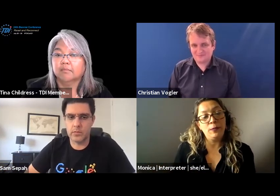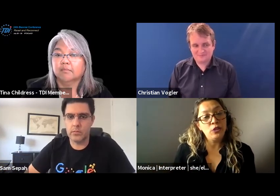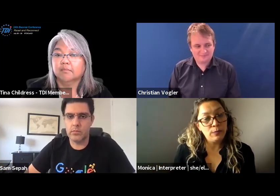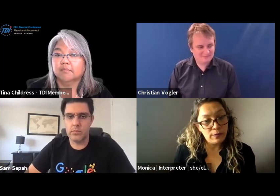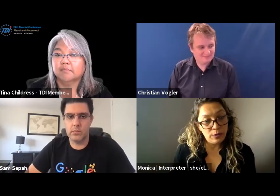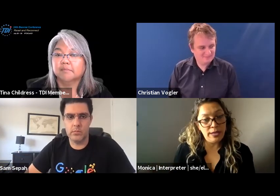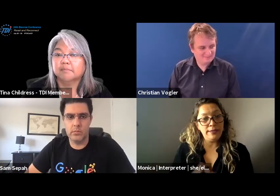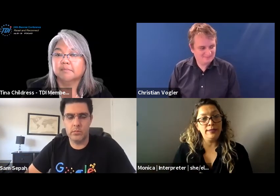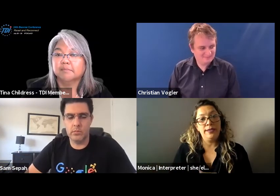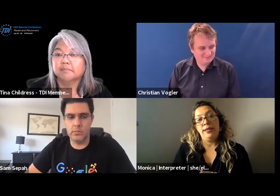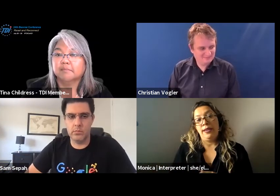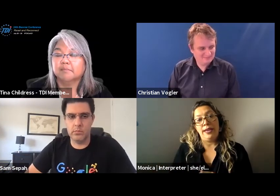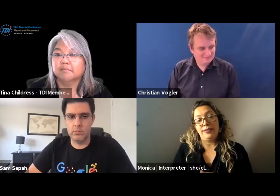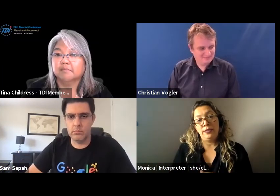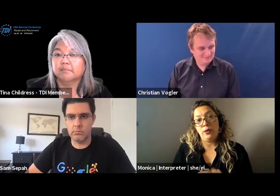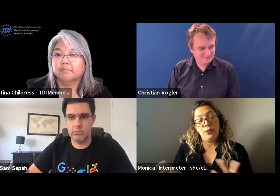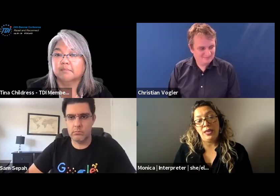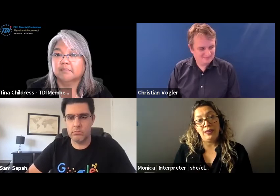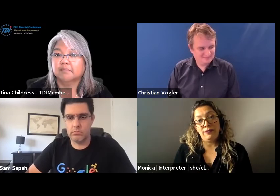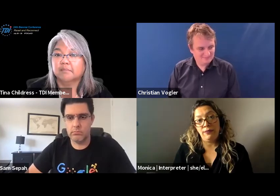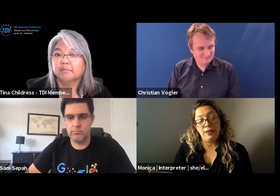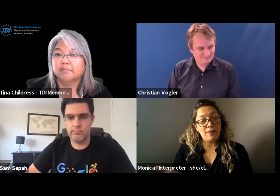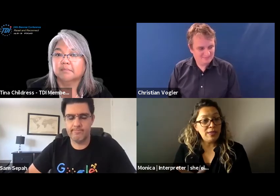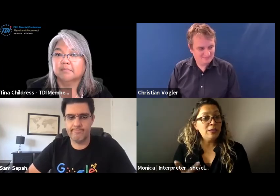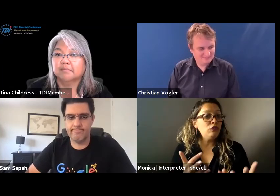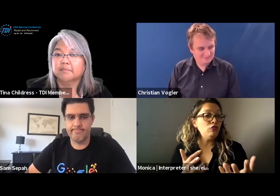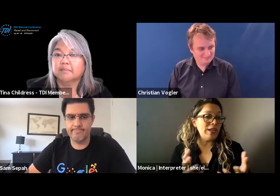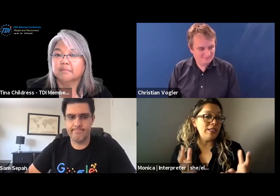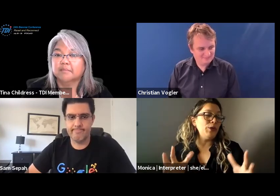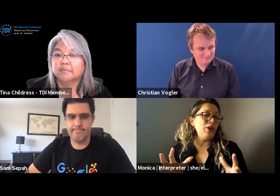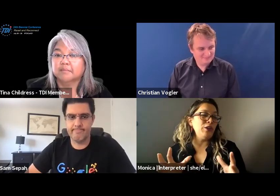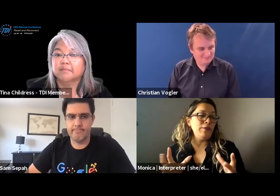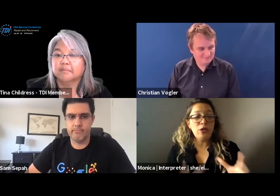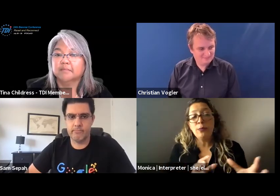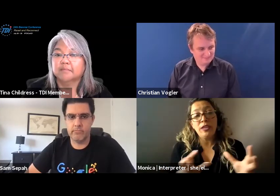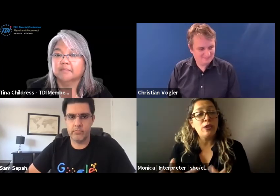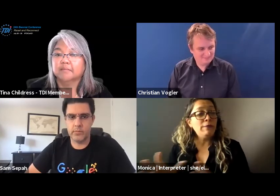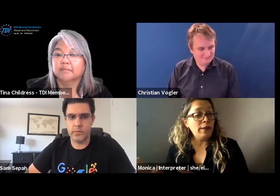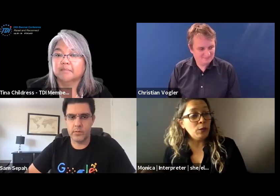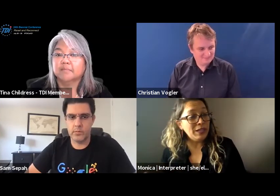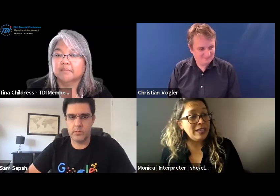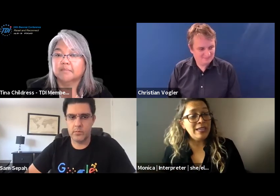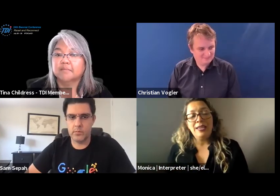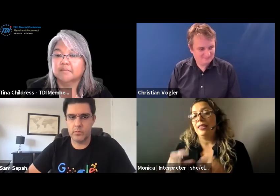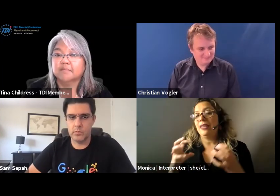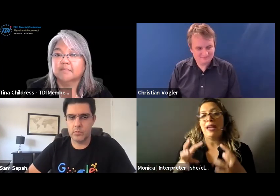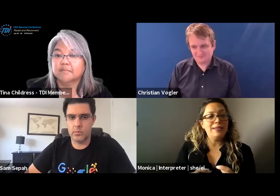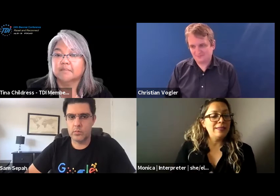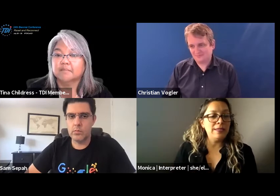information beforehand. And so if everything is tried to put on, if you try to put things on very quickly, then access is not